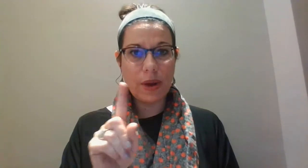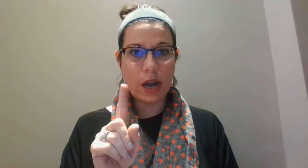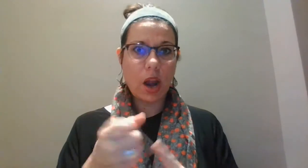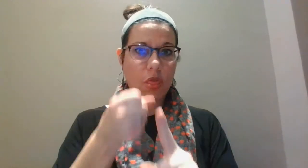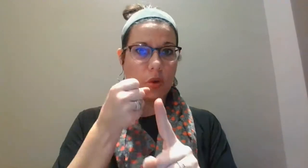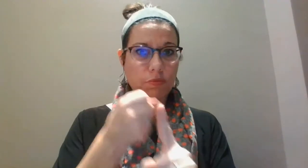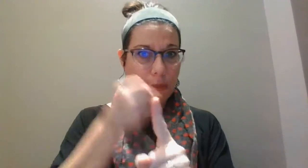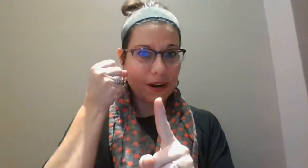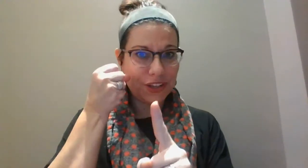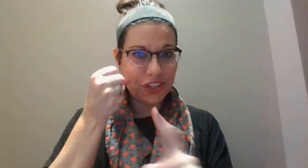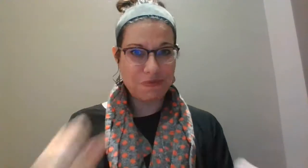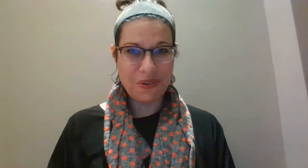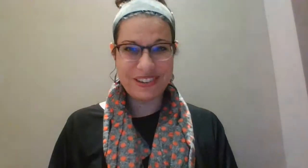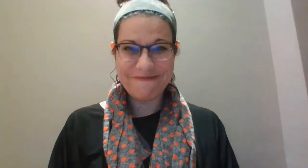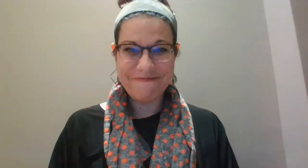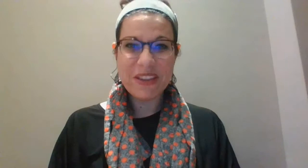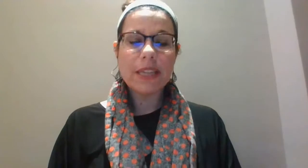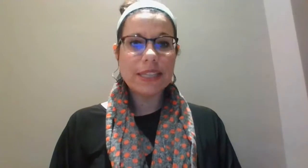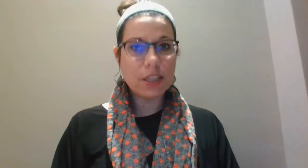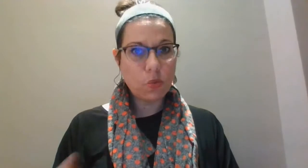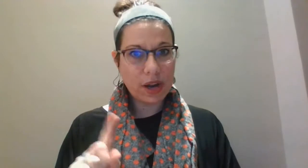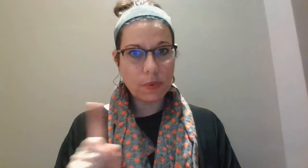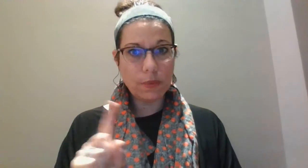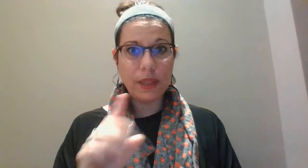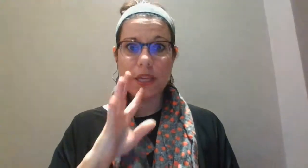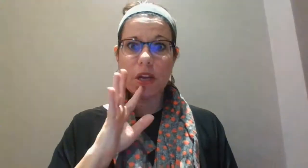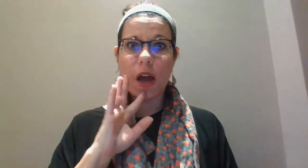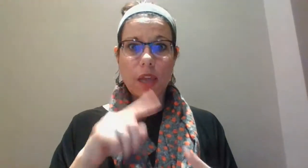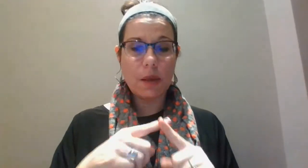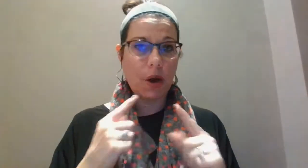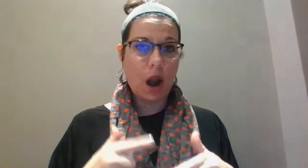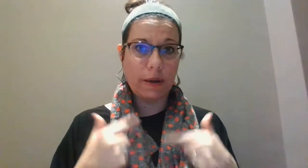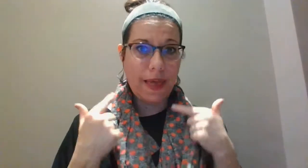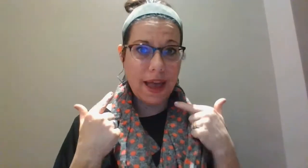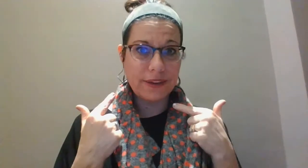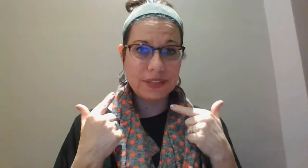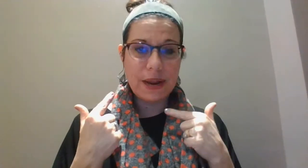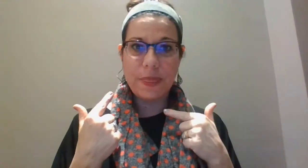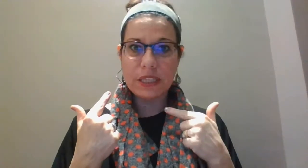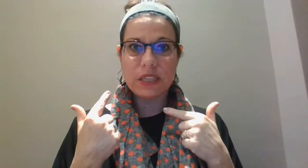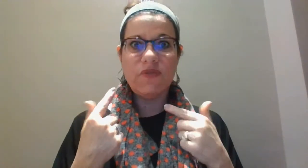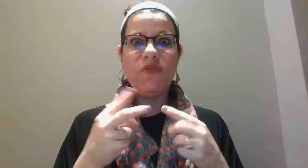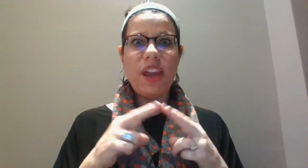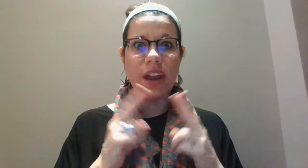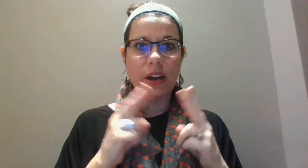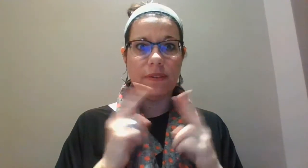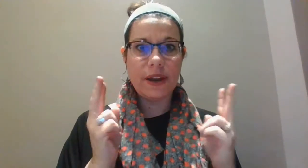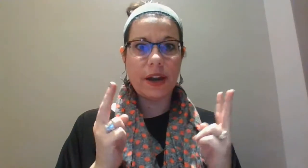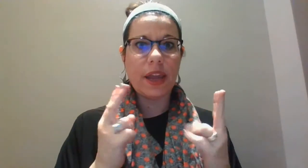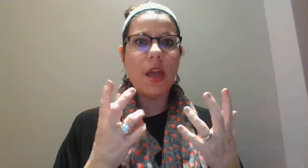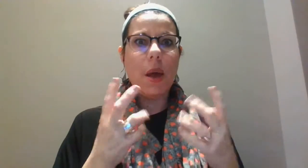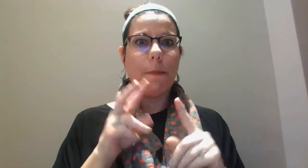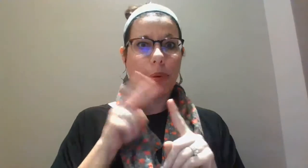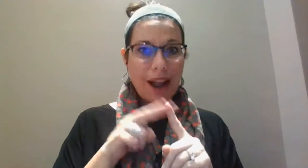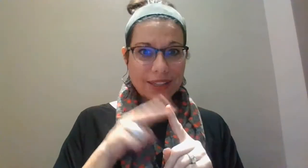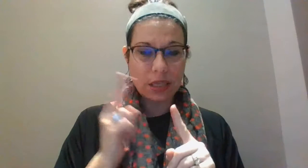where the rubber hits the road. This is where we're really talking about our lives. And this is very, very